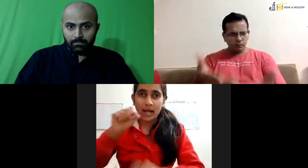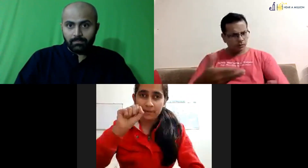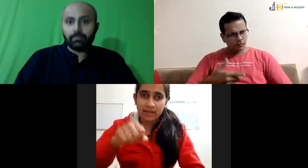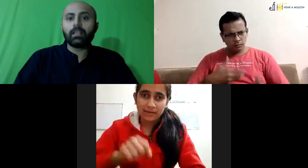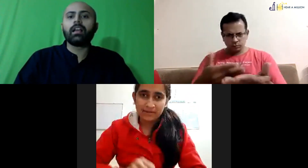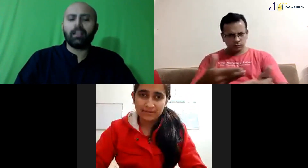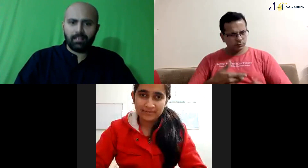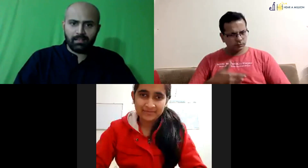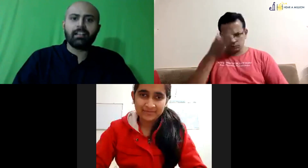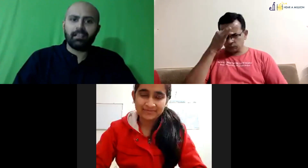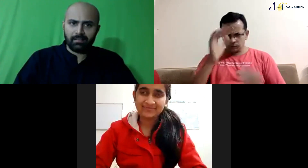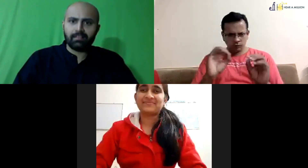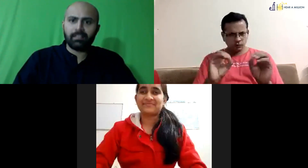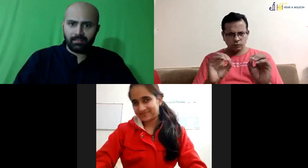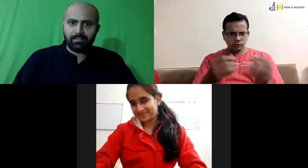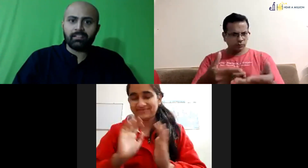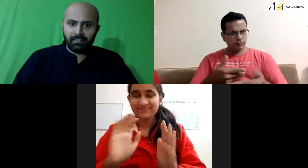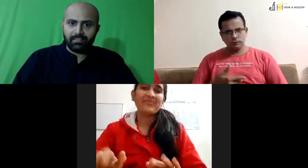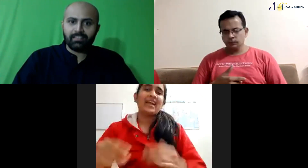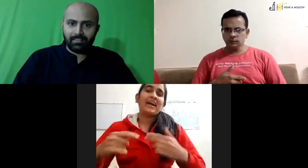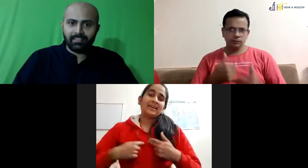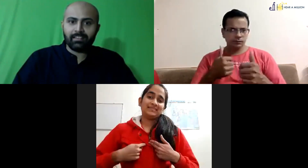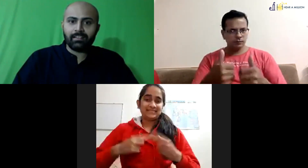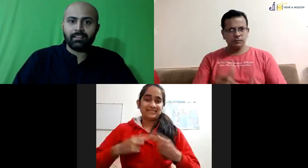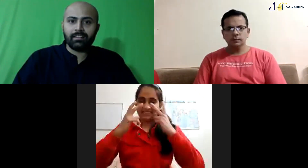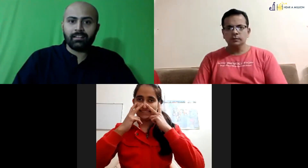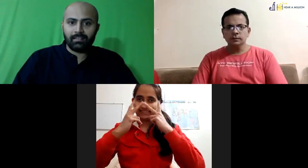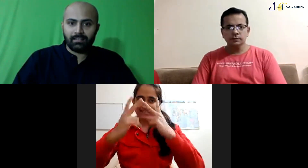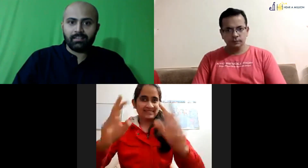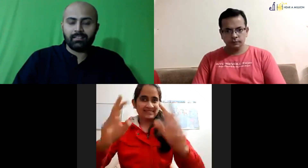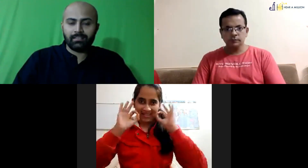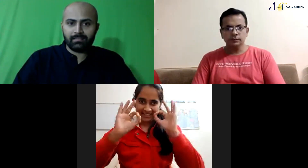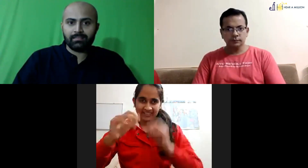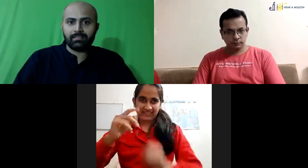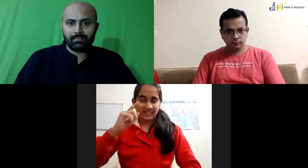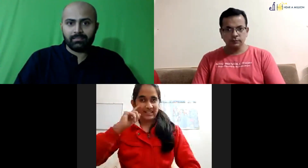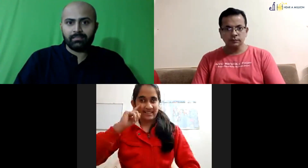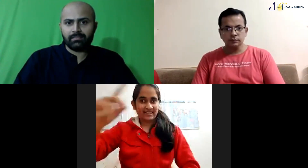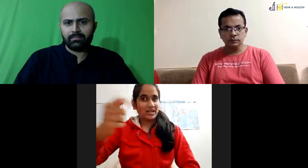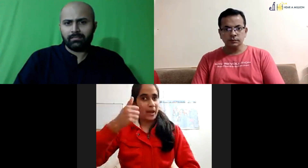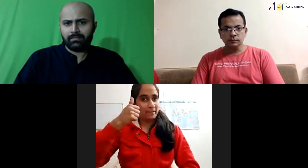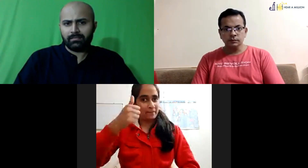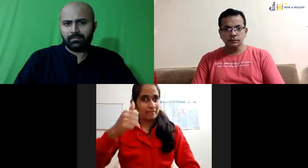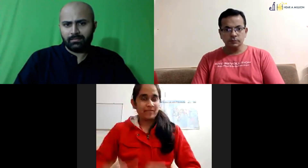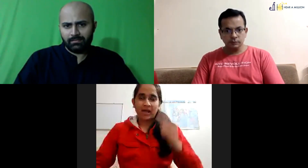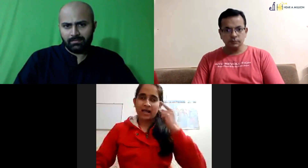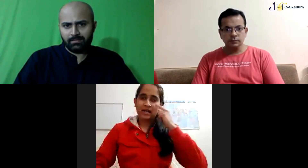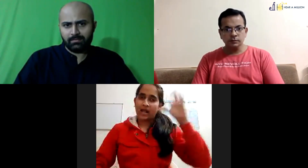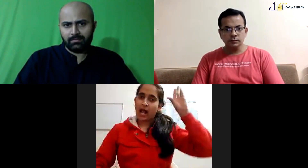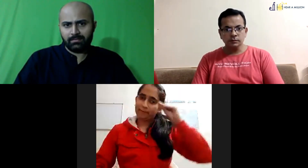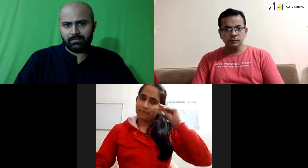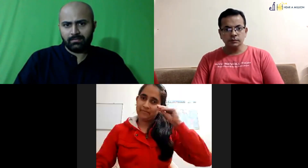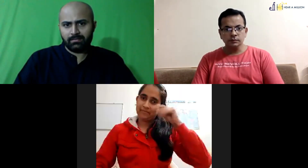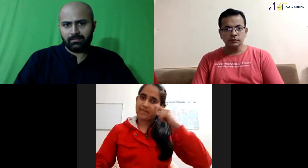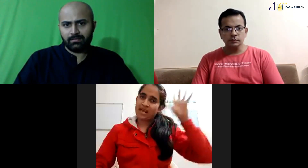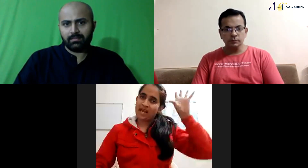low vision. That's I would like that. You are more welcome to open up here. Okay, great. So I can see well, but with my